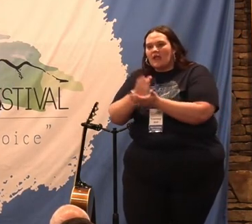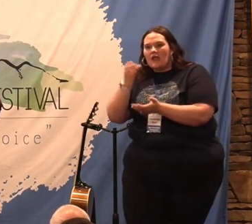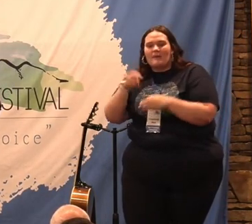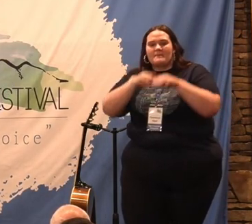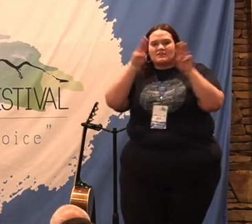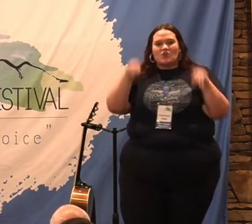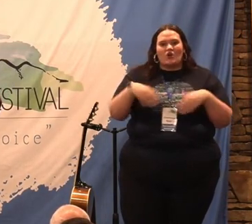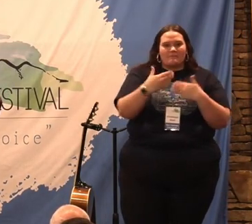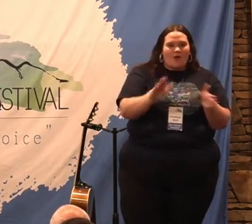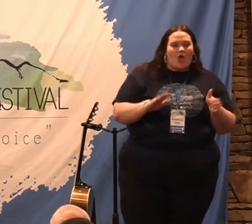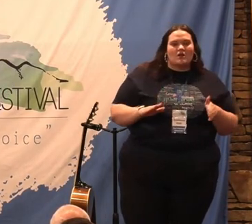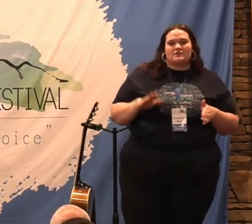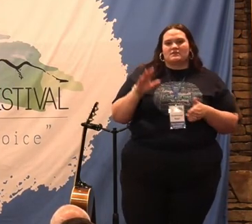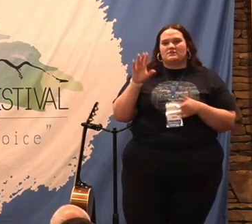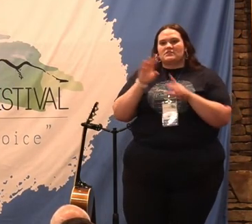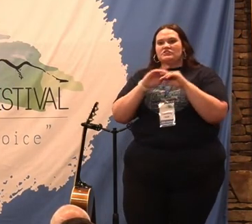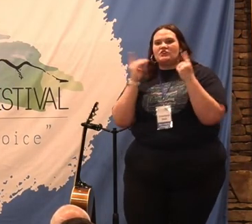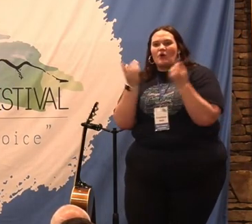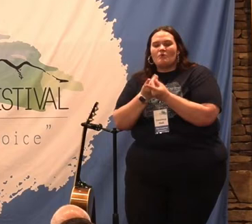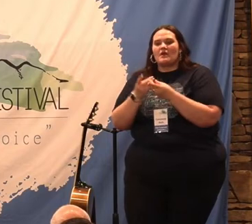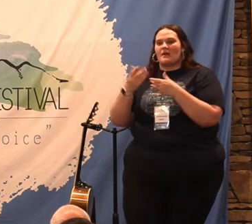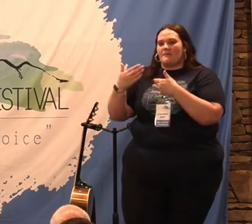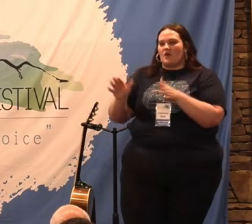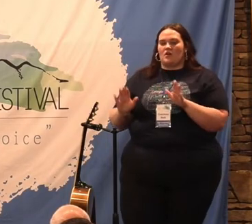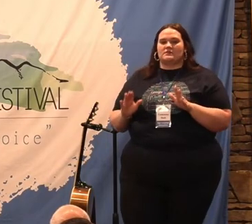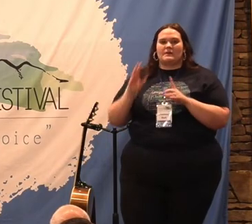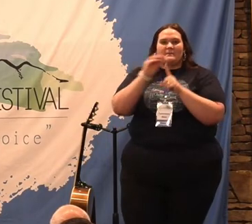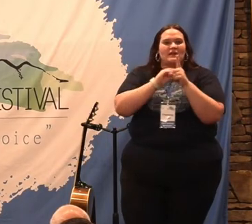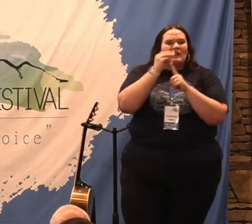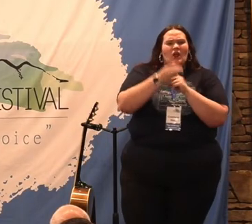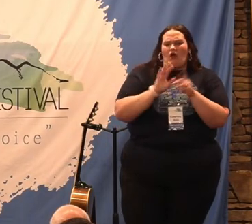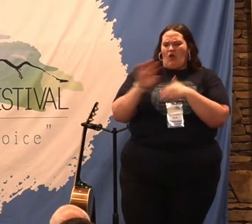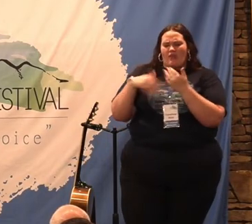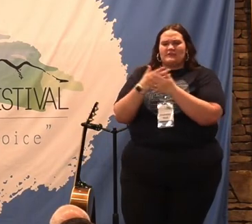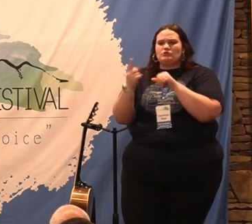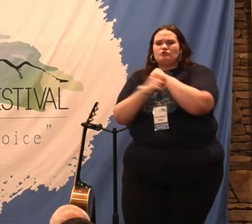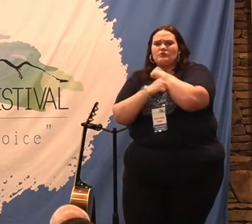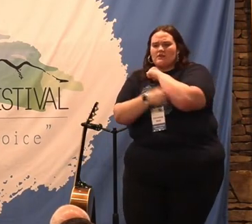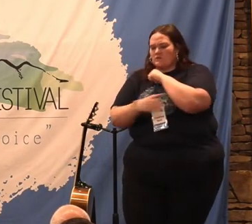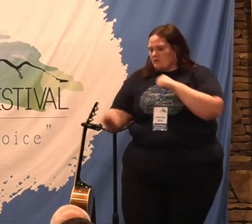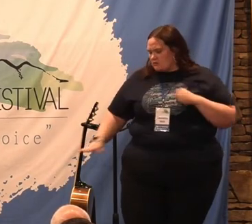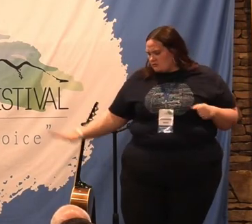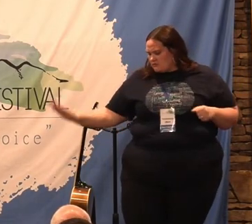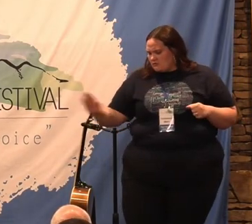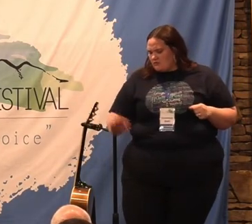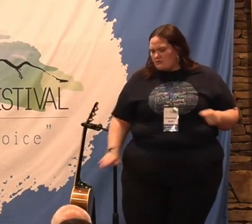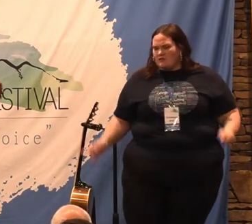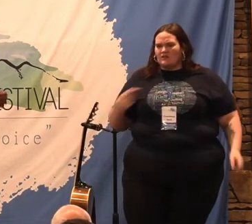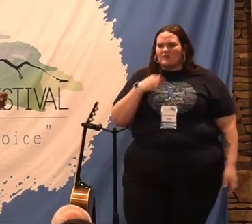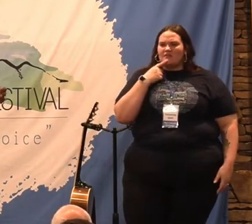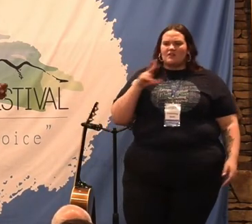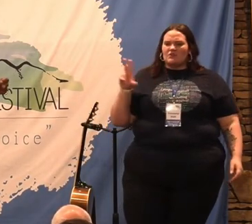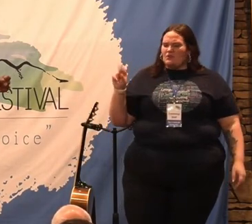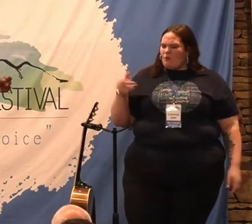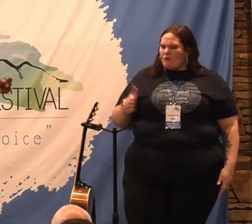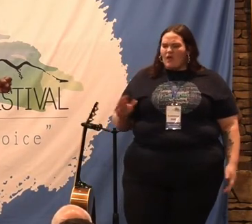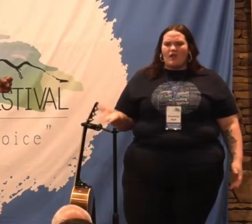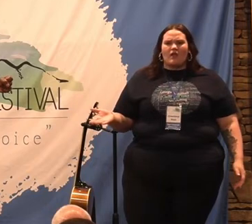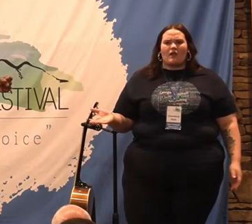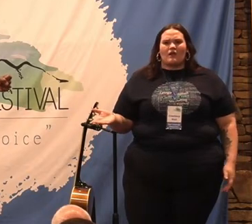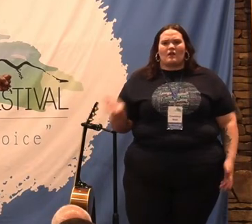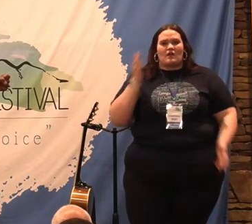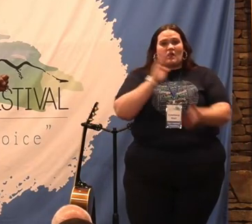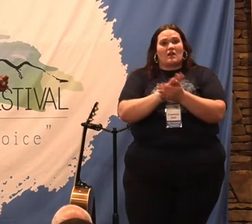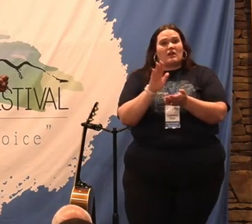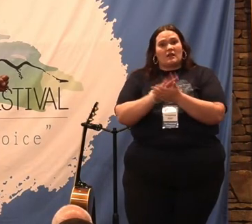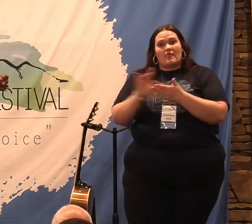Dunkin' Donut boxes, banana peels, all this trash. I said, no way, no way. They're gonna clean this